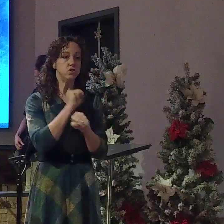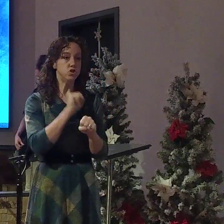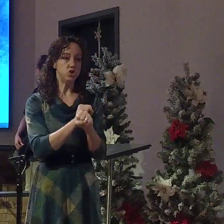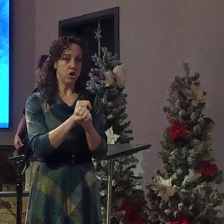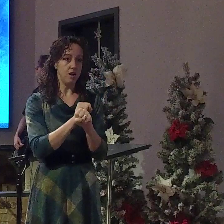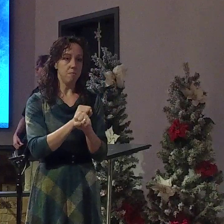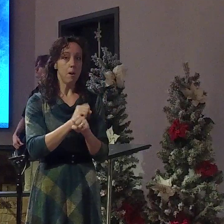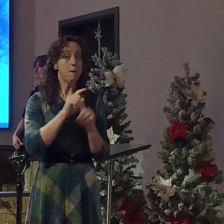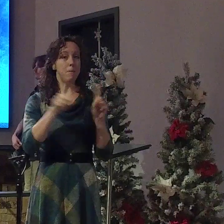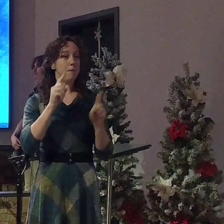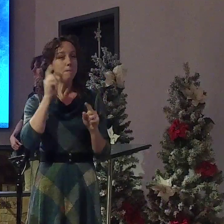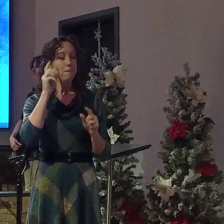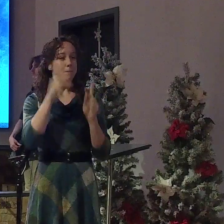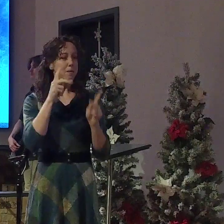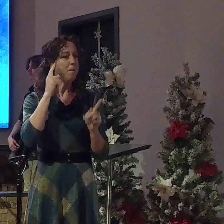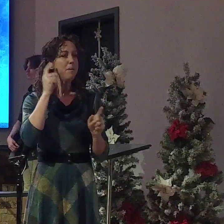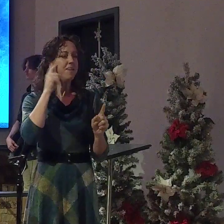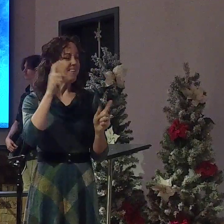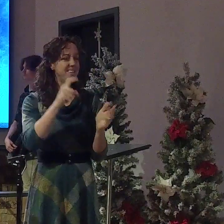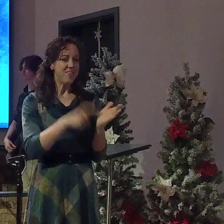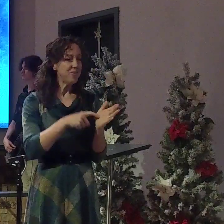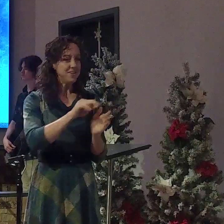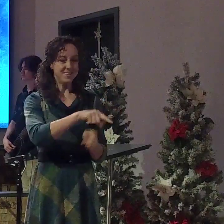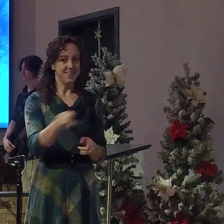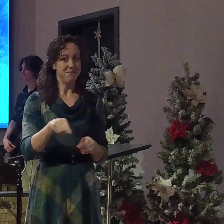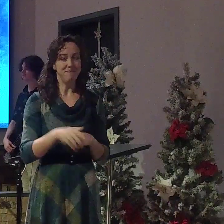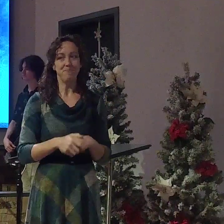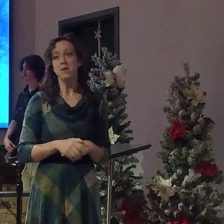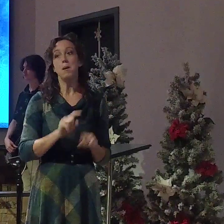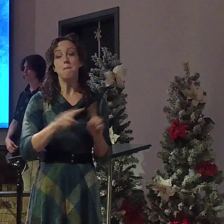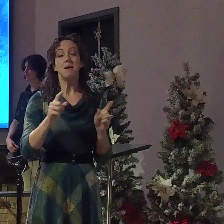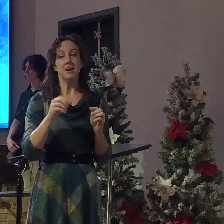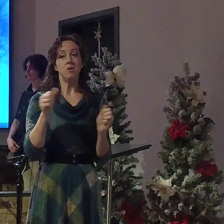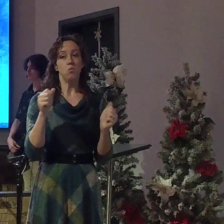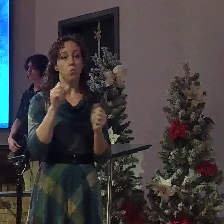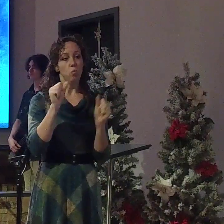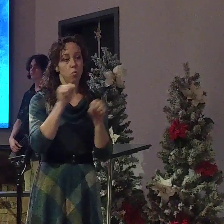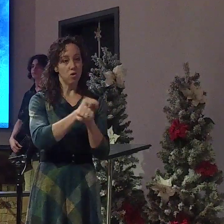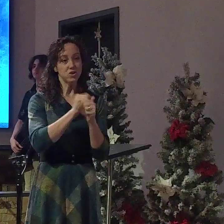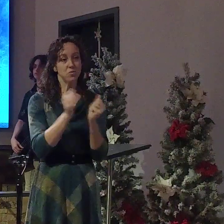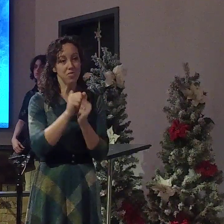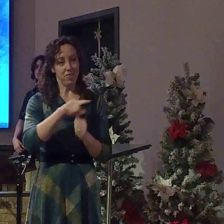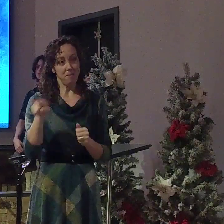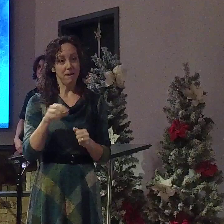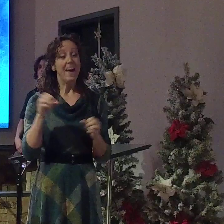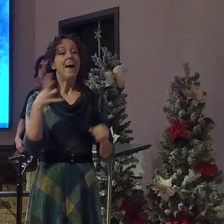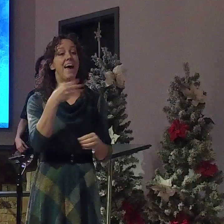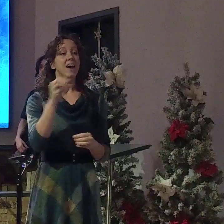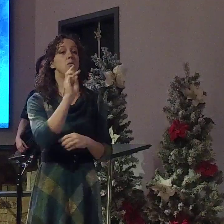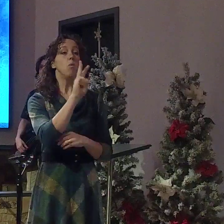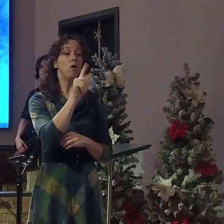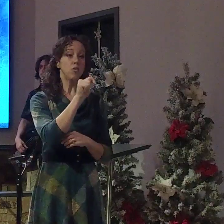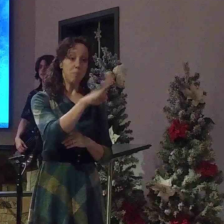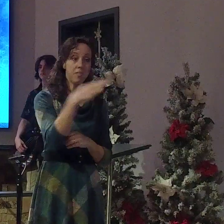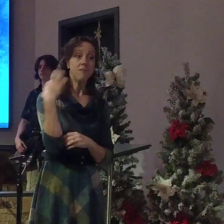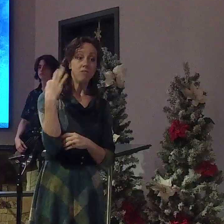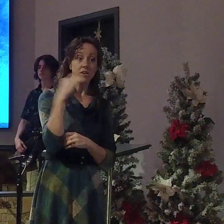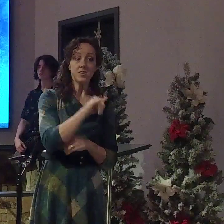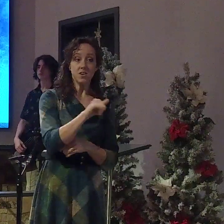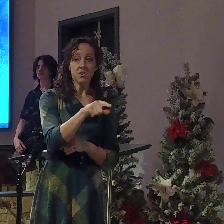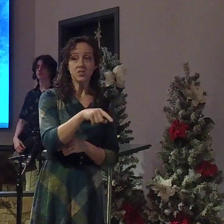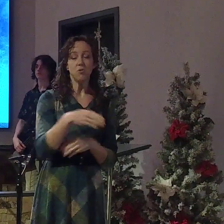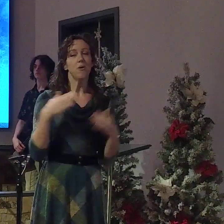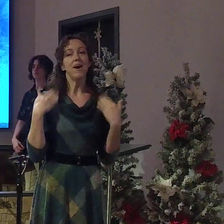this process on top of the other dozen people we presented last month, and so just for different reasons, they couldn't be here, but Matt has been attending